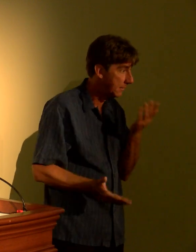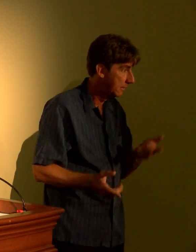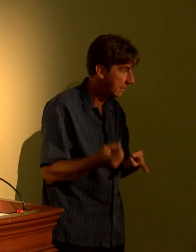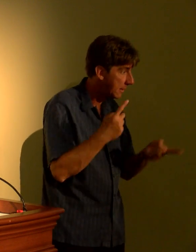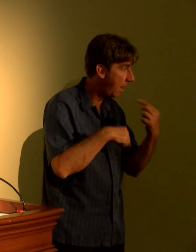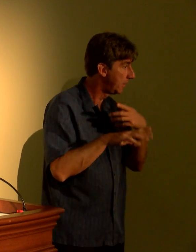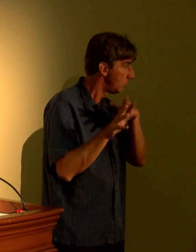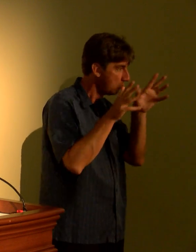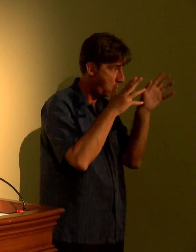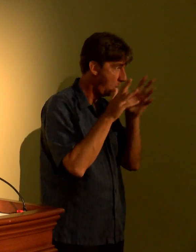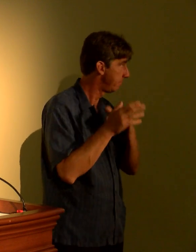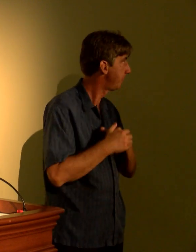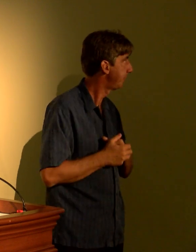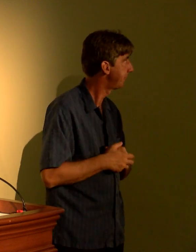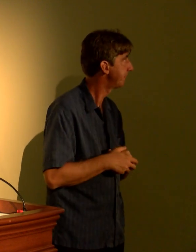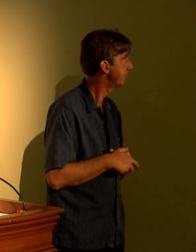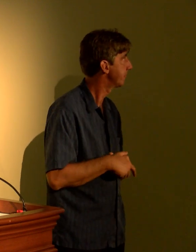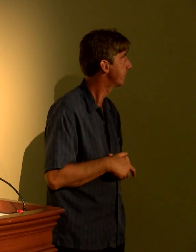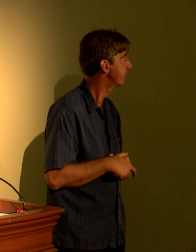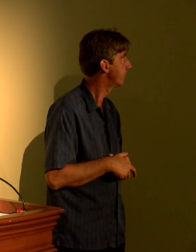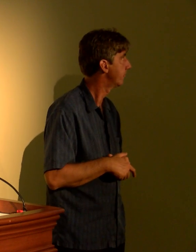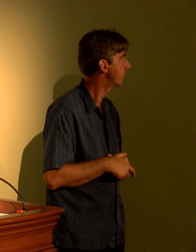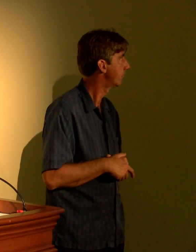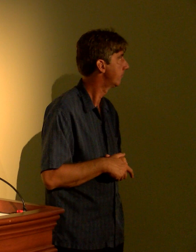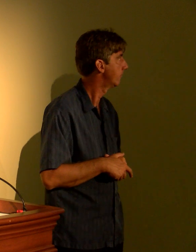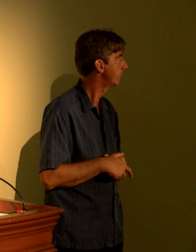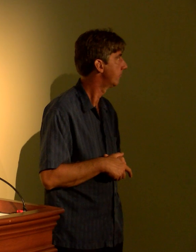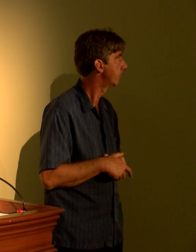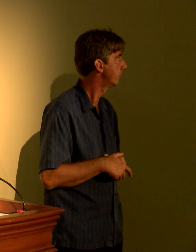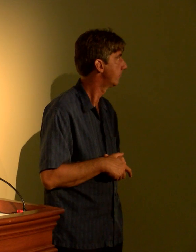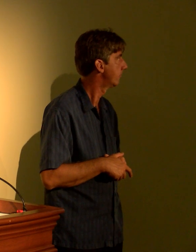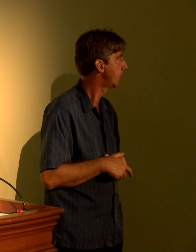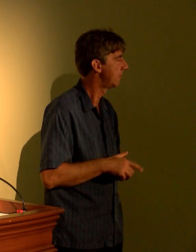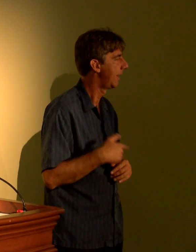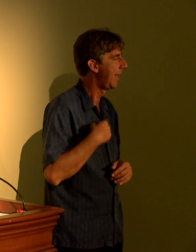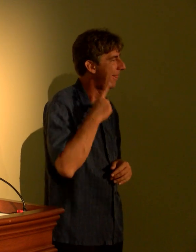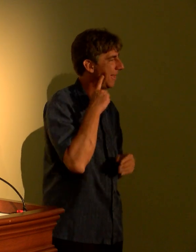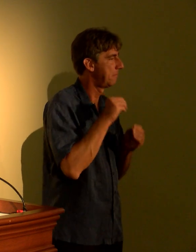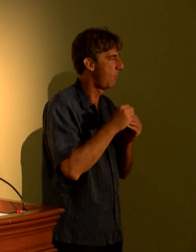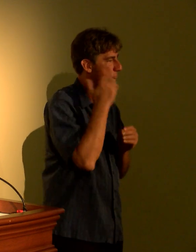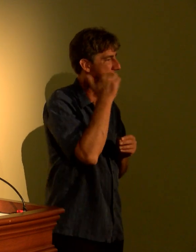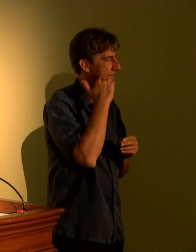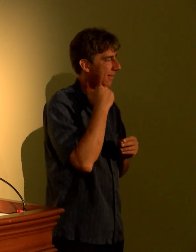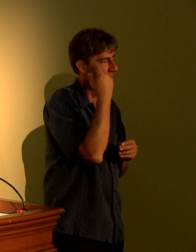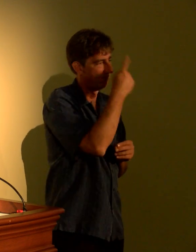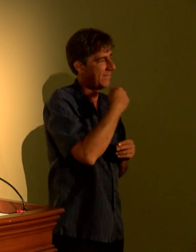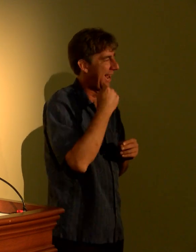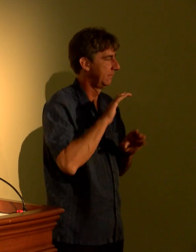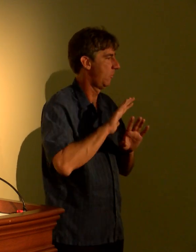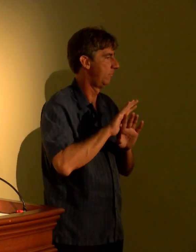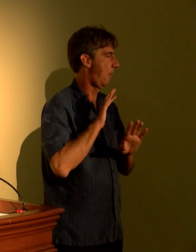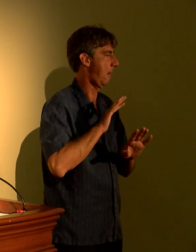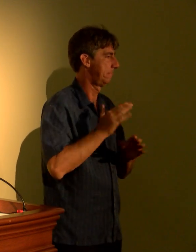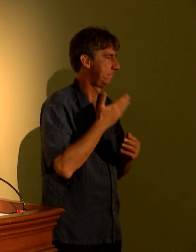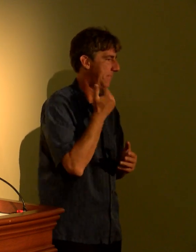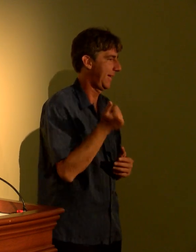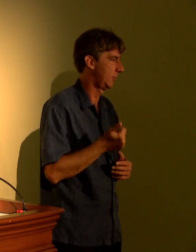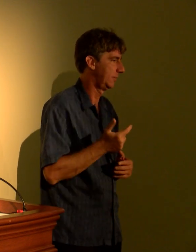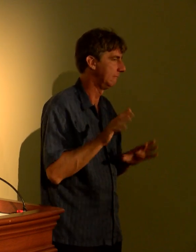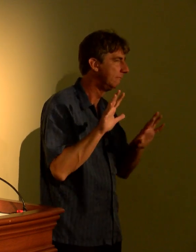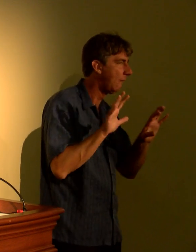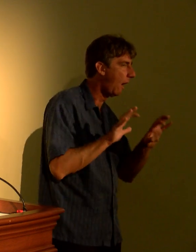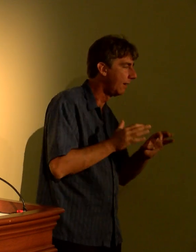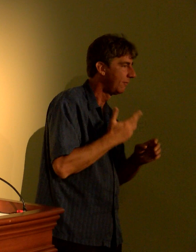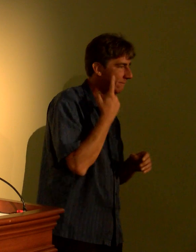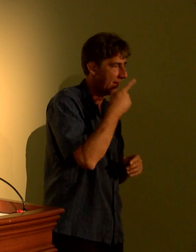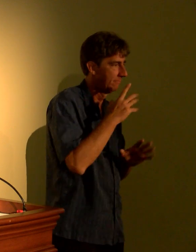the more practical notion that set off the faces against the background more effectively.